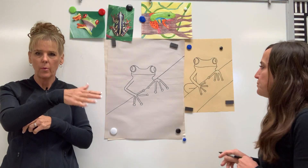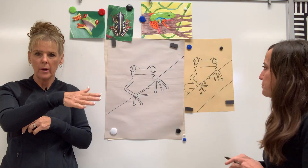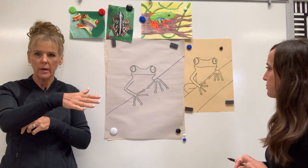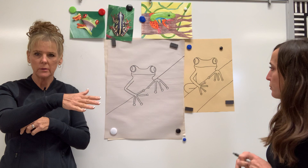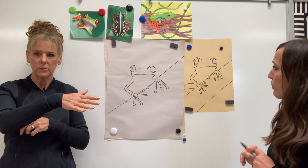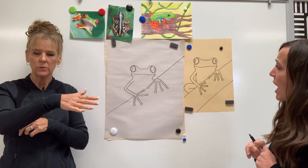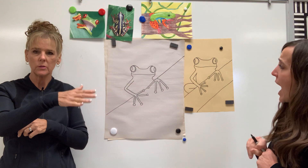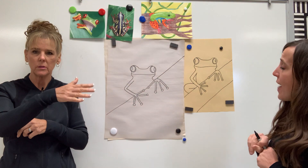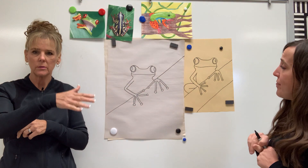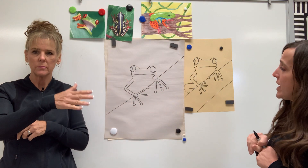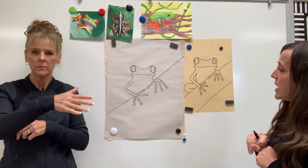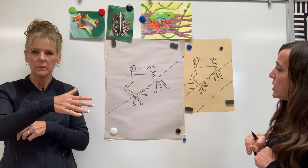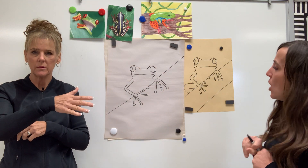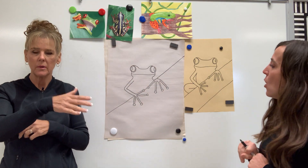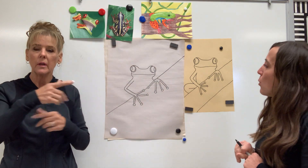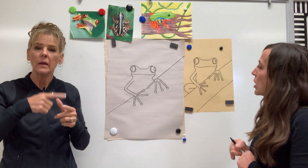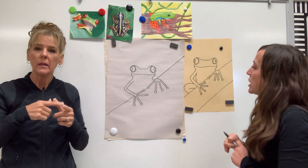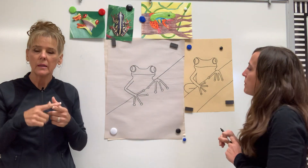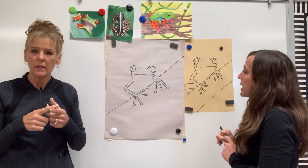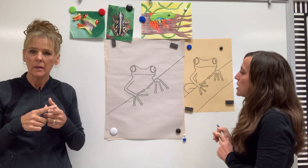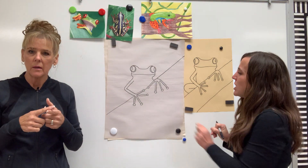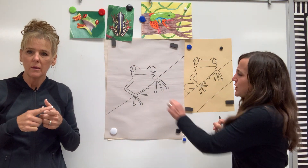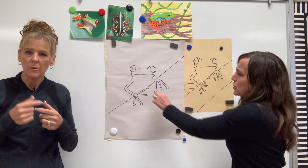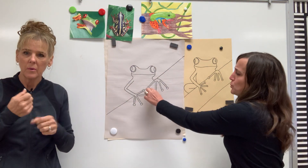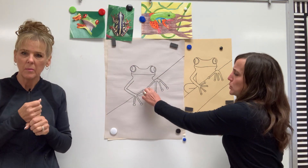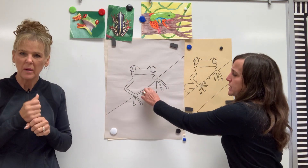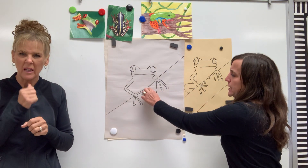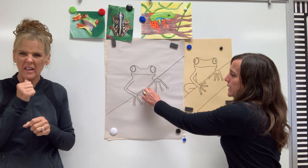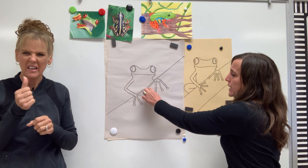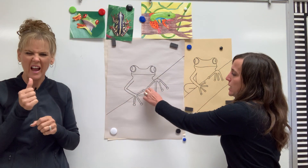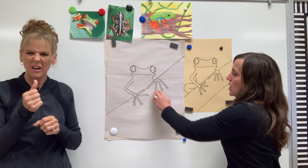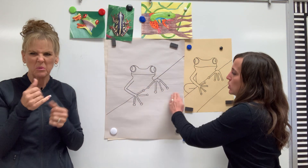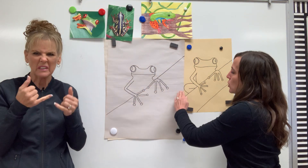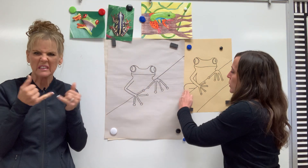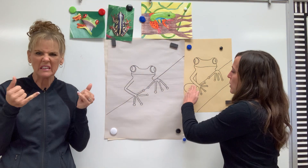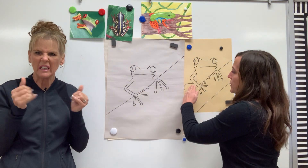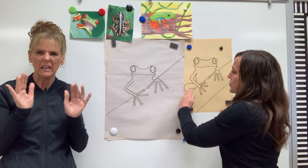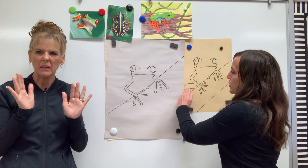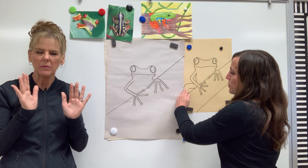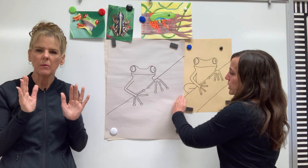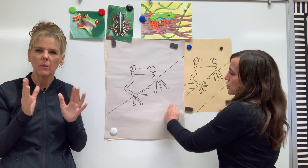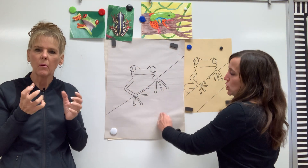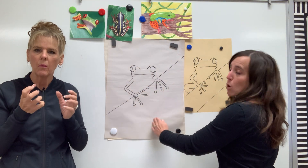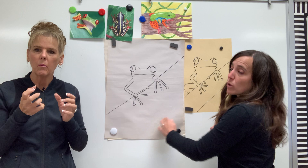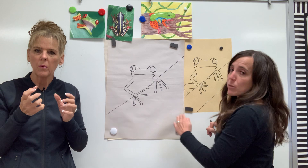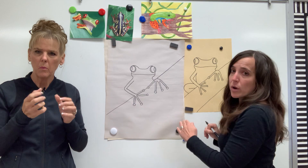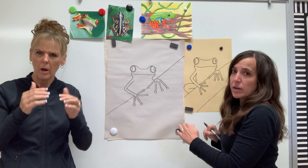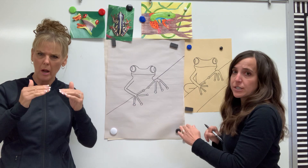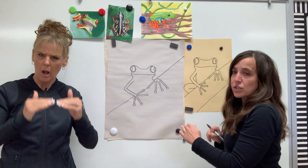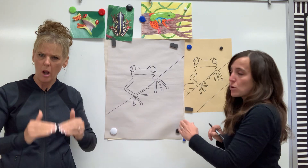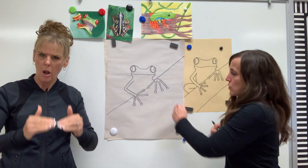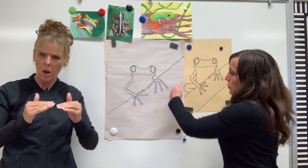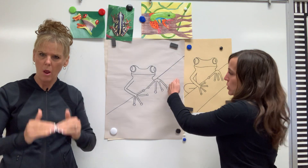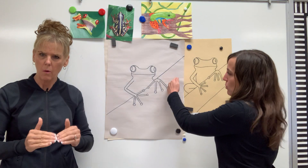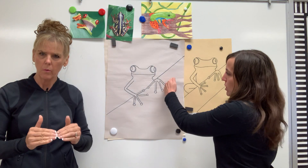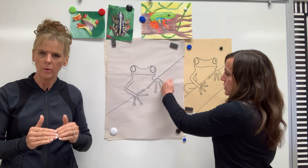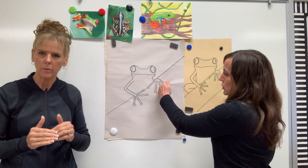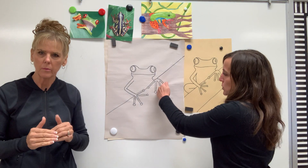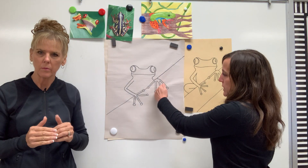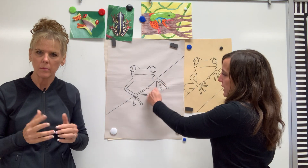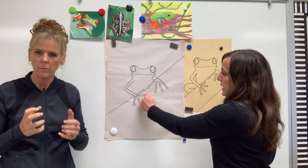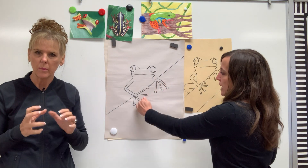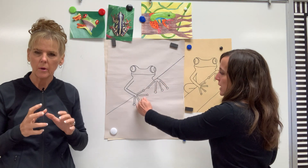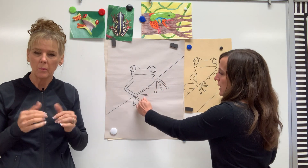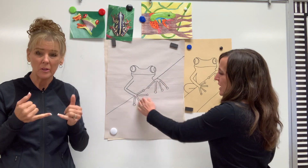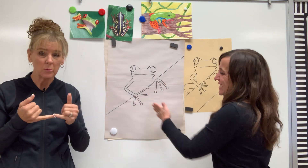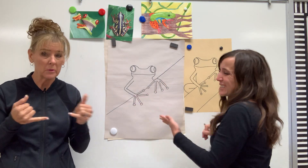off. And then we're going to make it not super skinny. Look, we want the tree branch lower than where his toes are. We don't want it